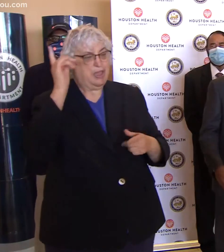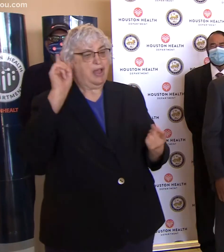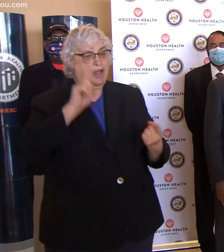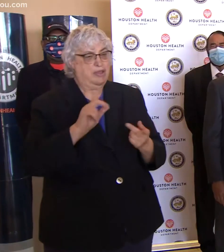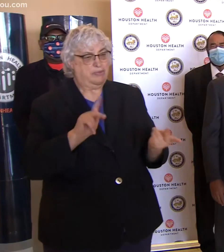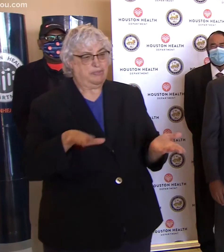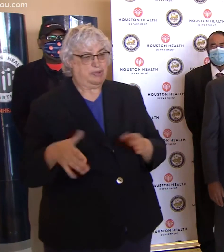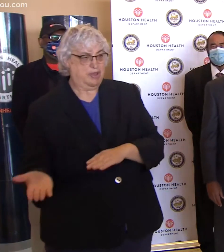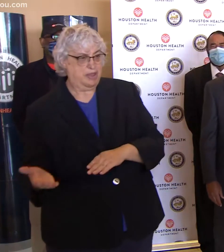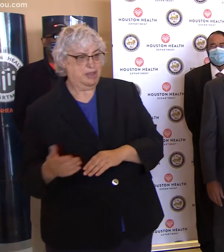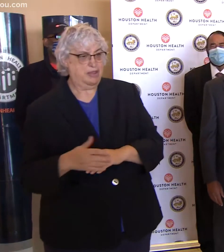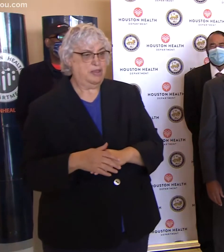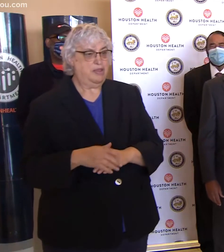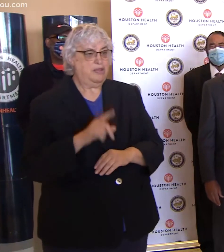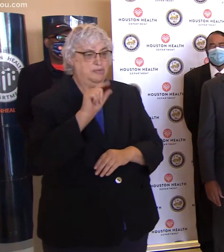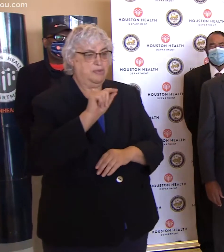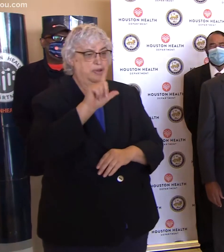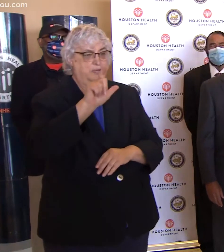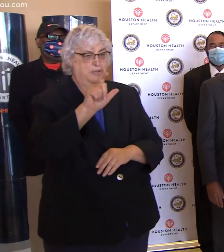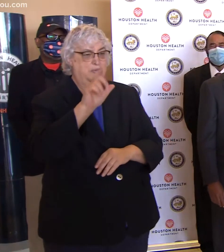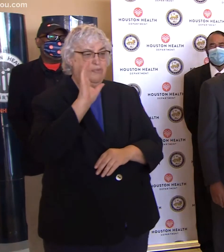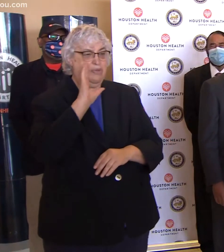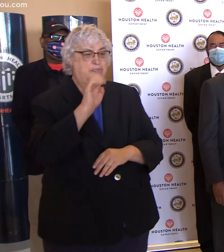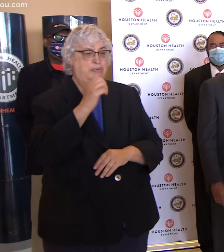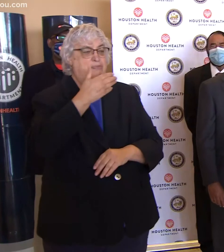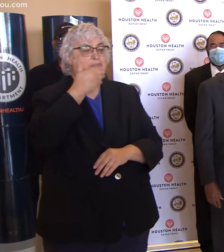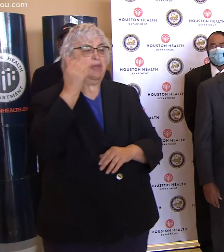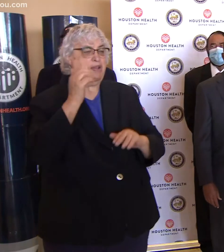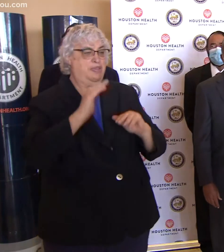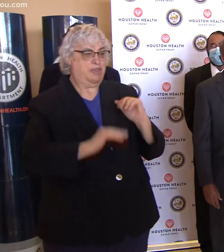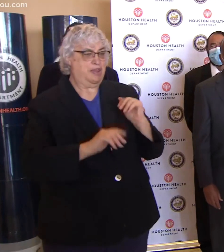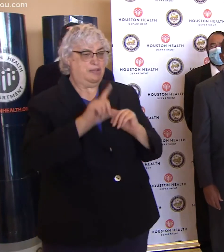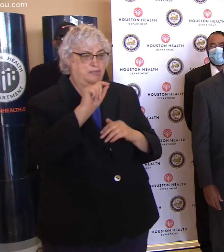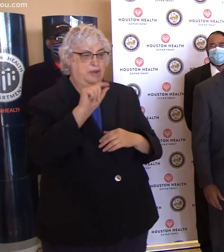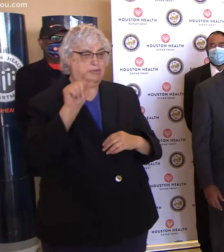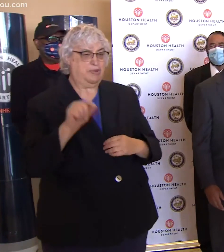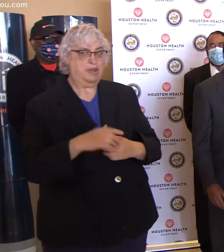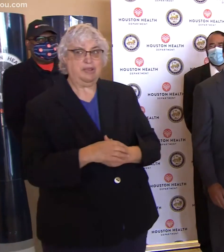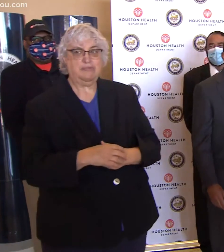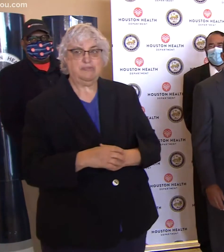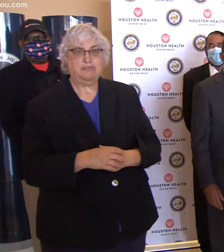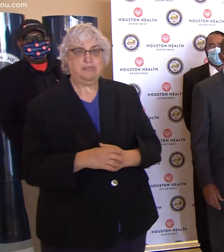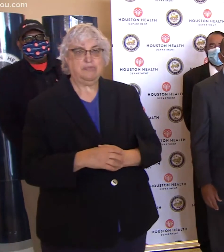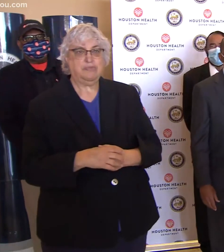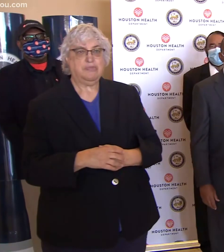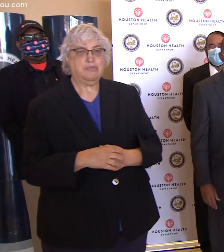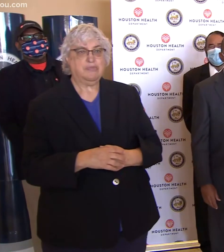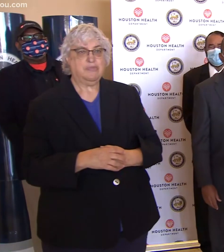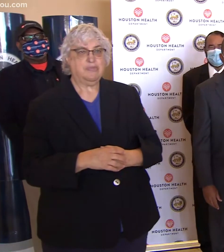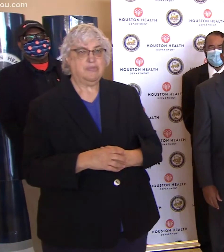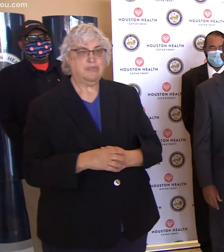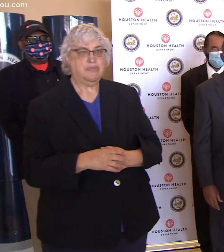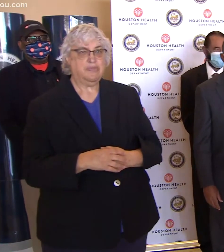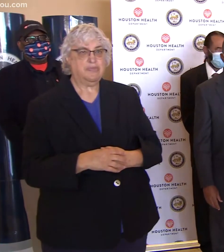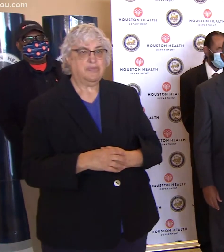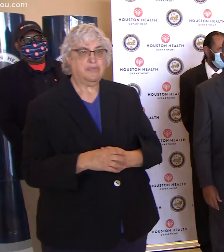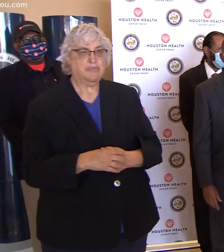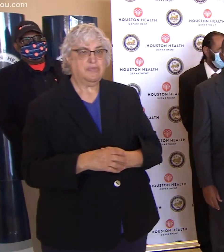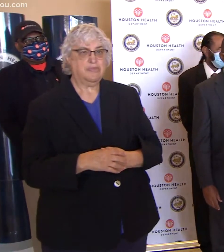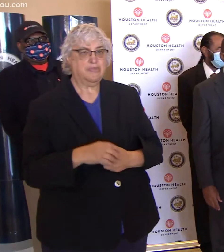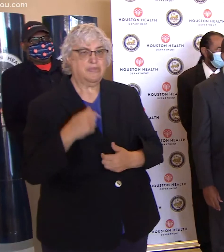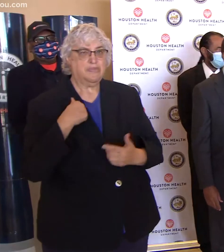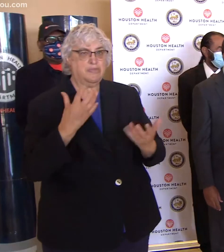still anticipate that 21 will be a heck of a lot better than 2020. Director Stephen, yes. I want